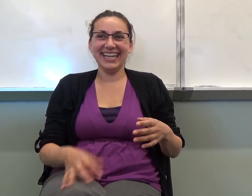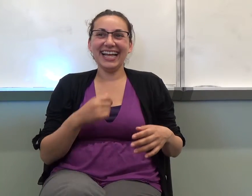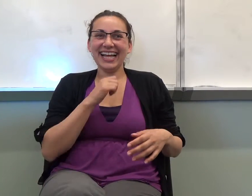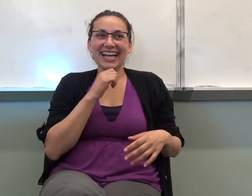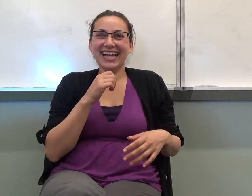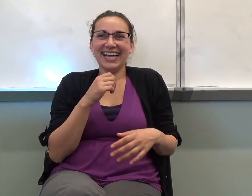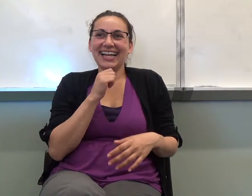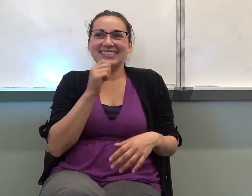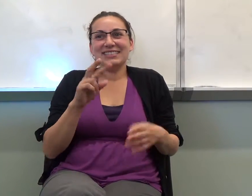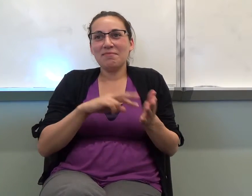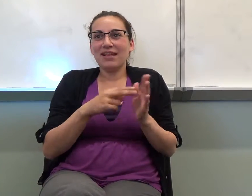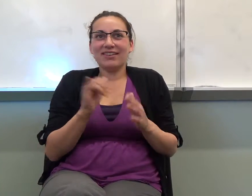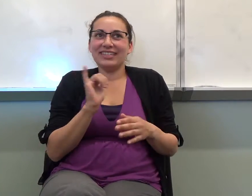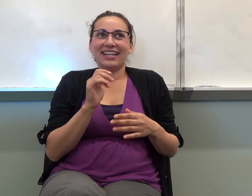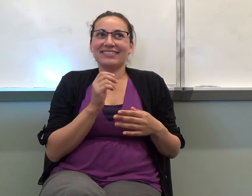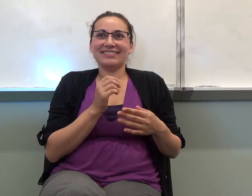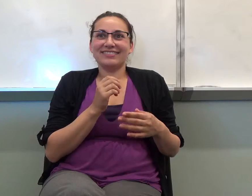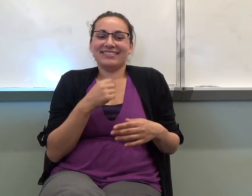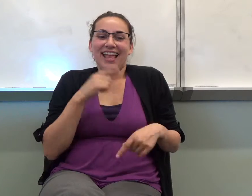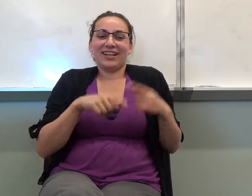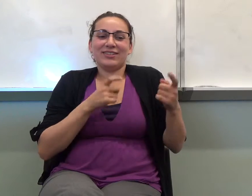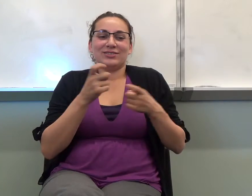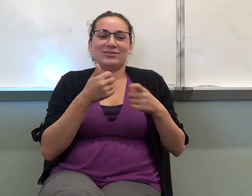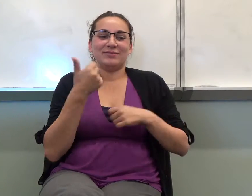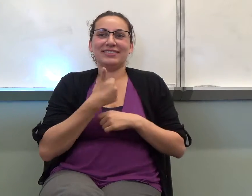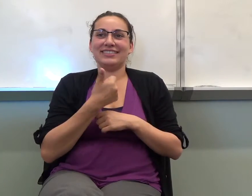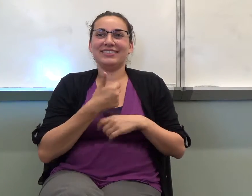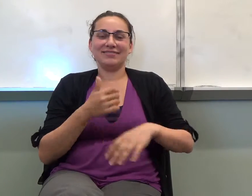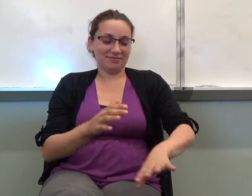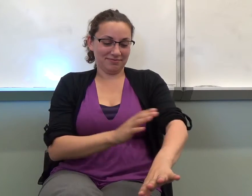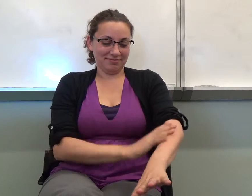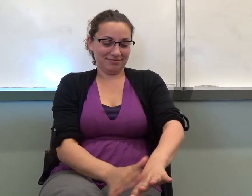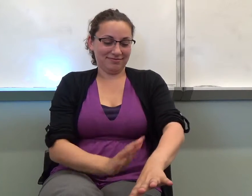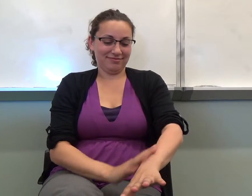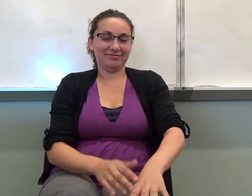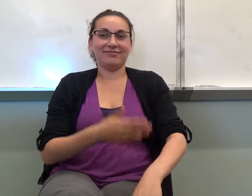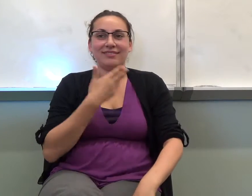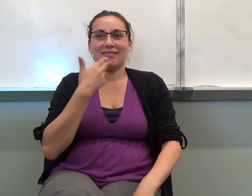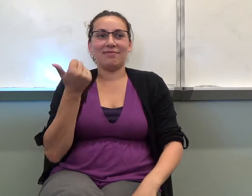means we had data points, two sets of data points actually, for